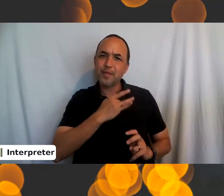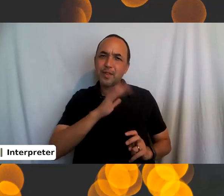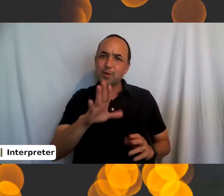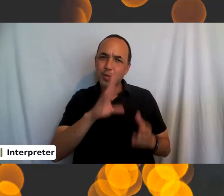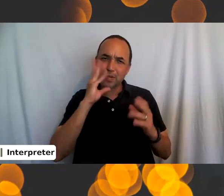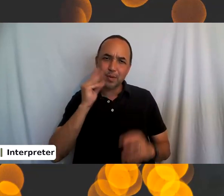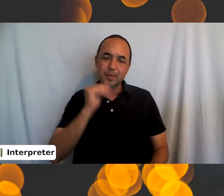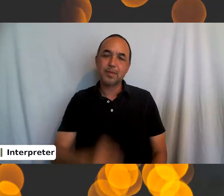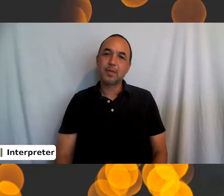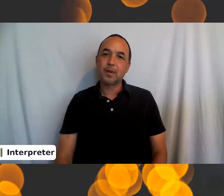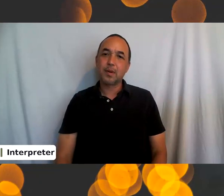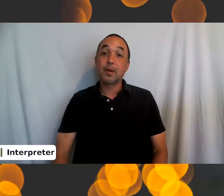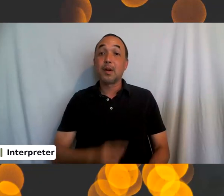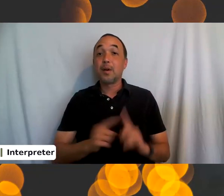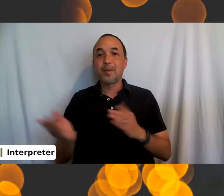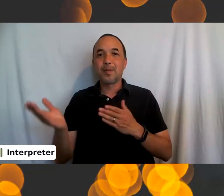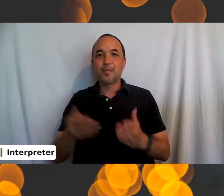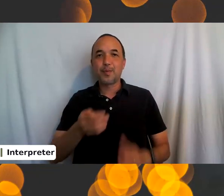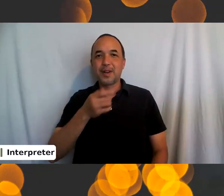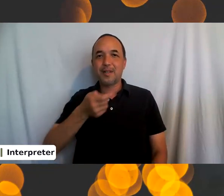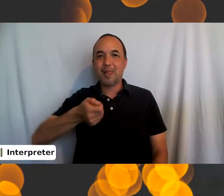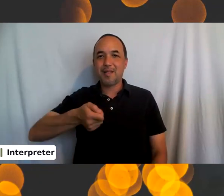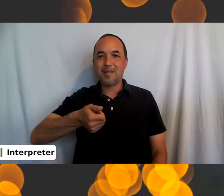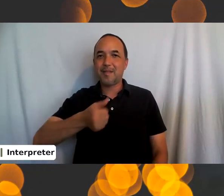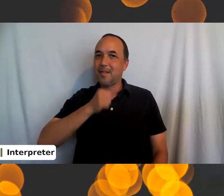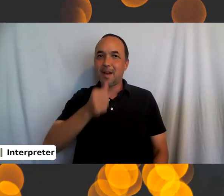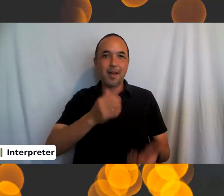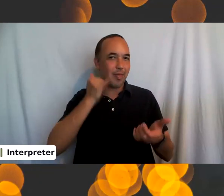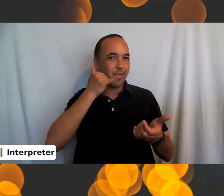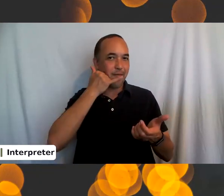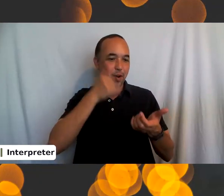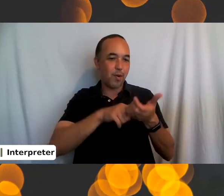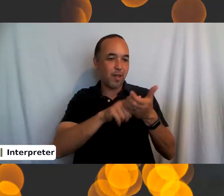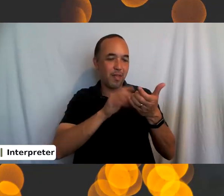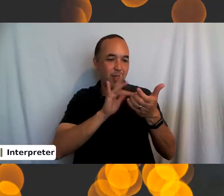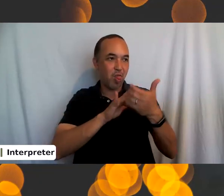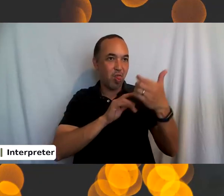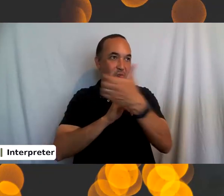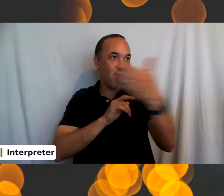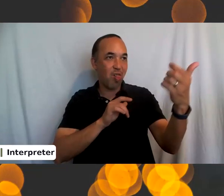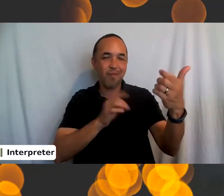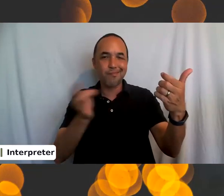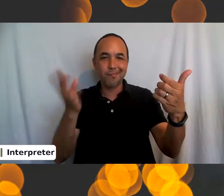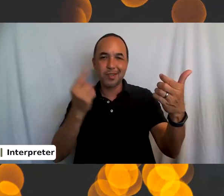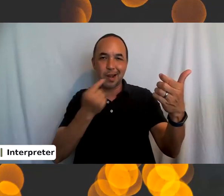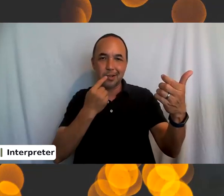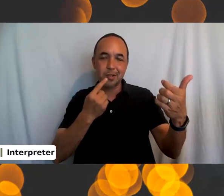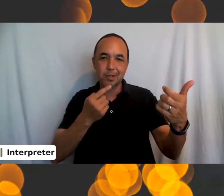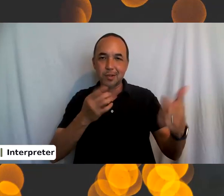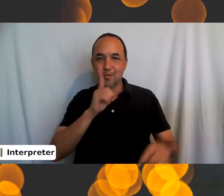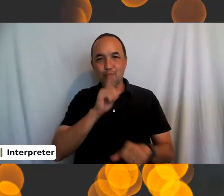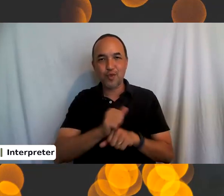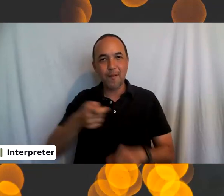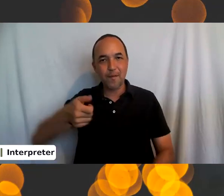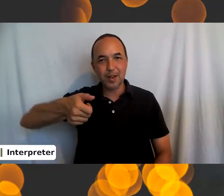having, but bring a flashlight. Don't count on your phone flashlight because they are terrible. And so it also be